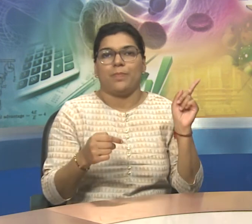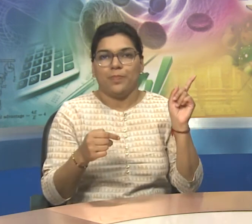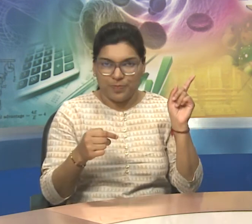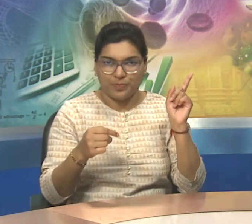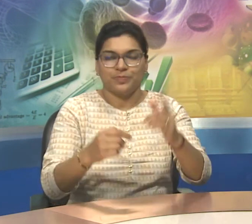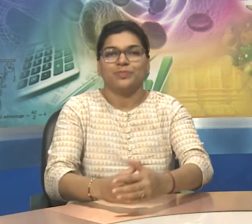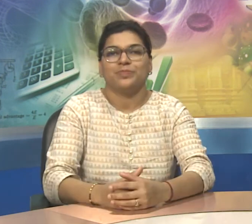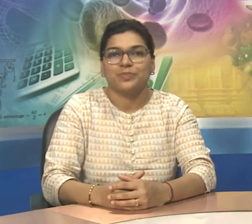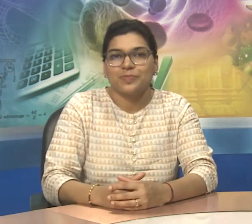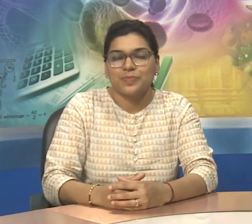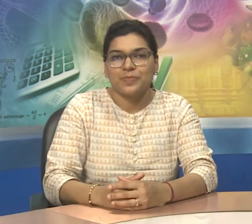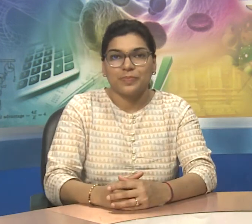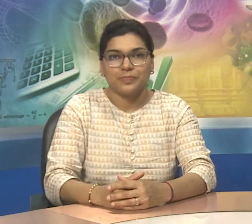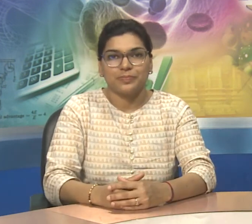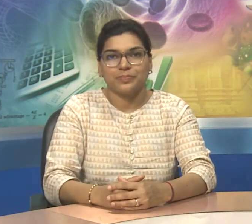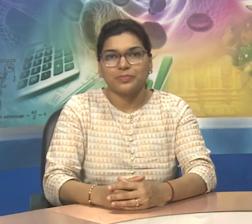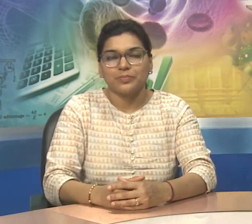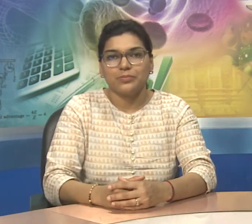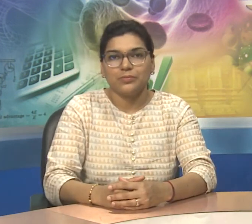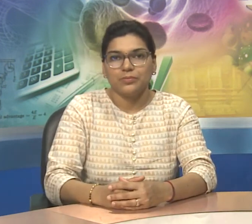is called the income.